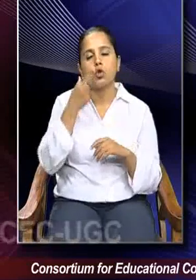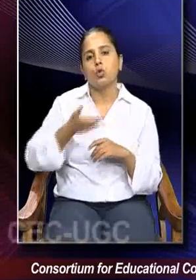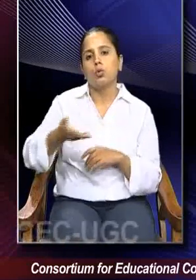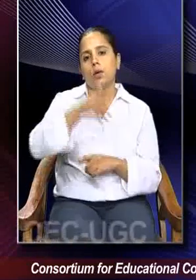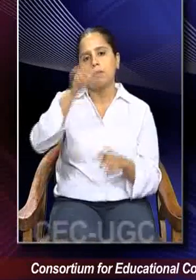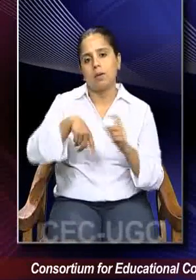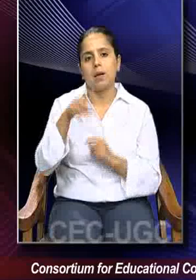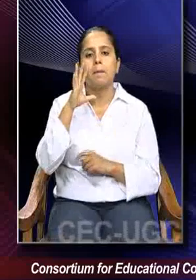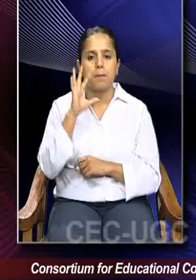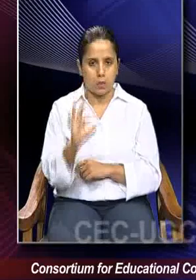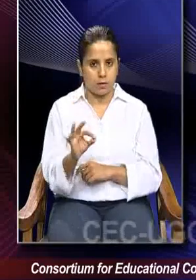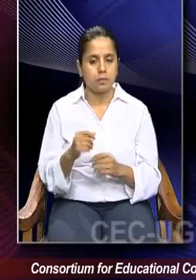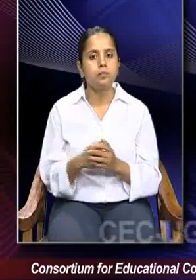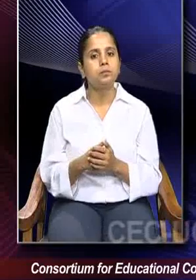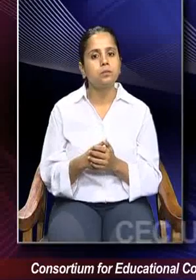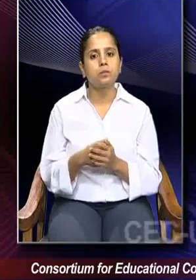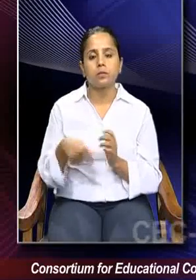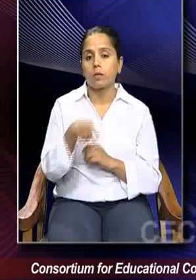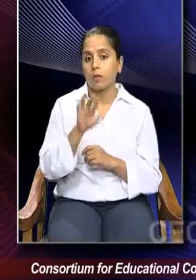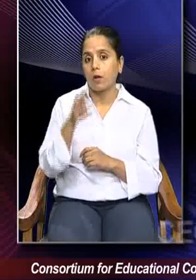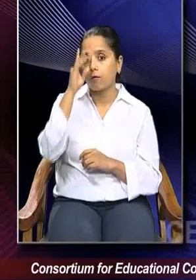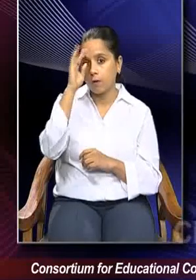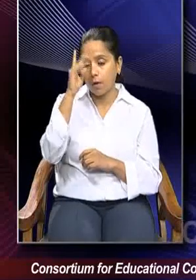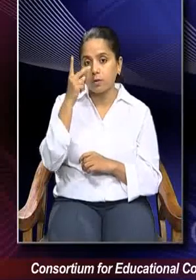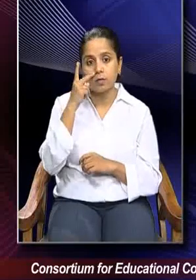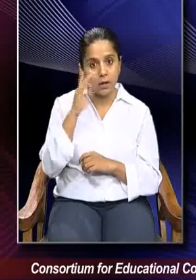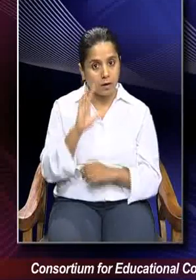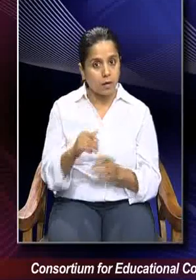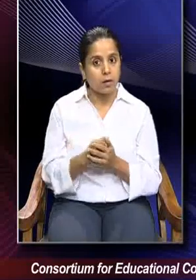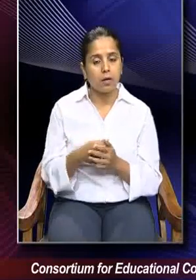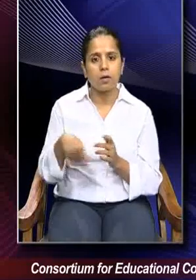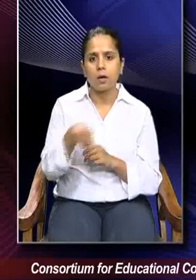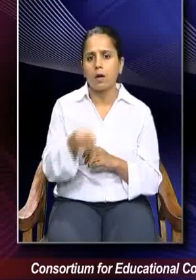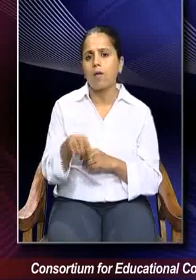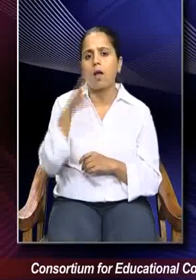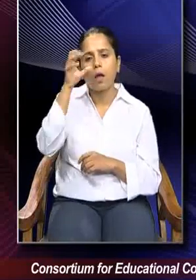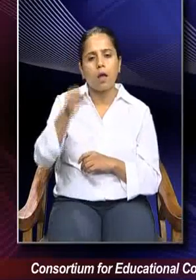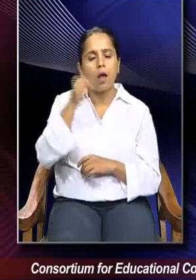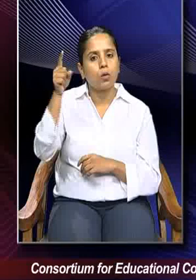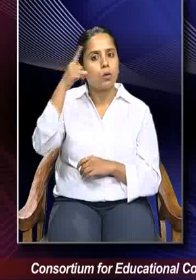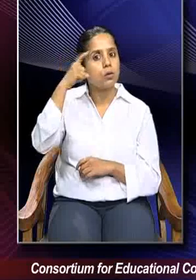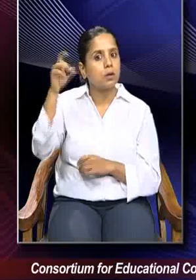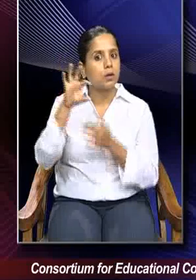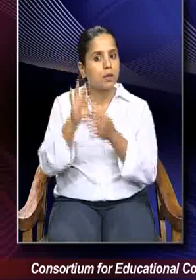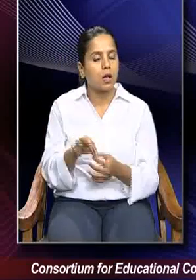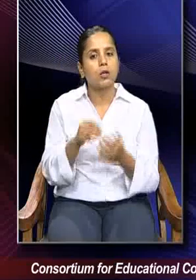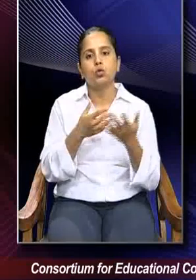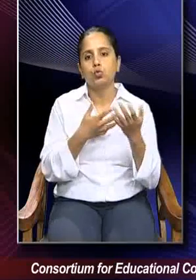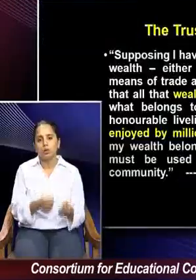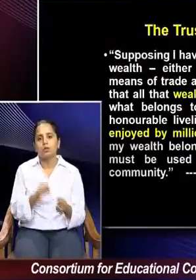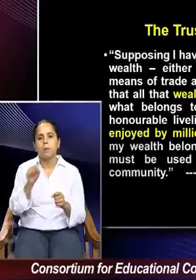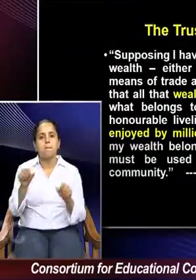beings. There is a philosophy of Gandhian thought which is called as the trusteeship